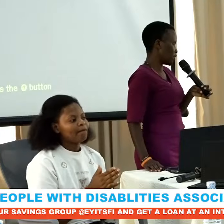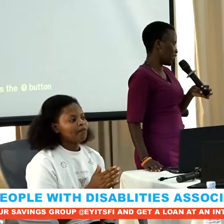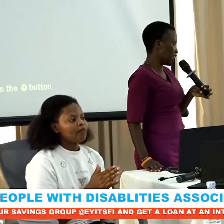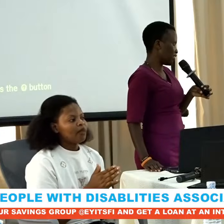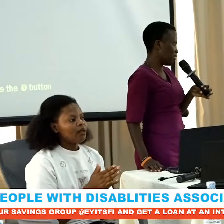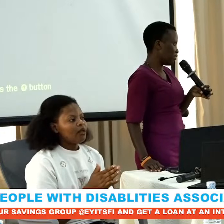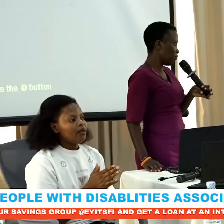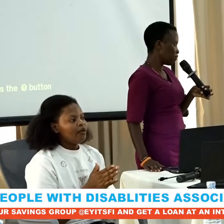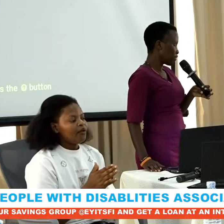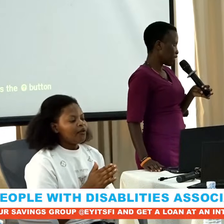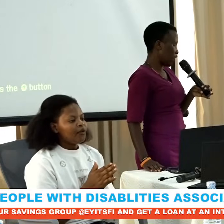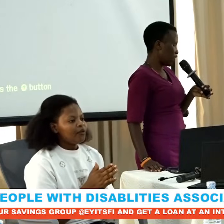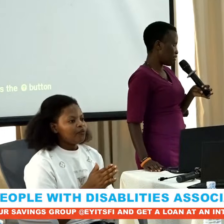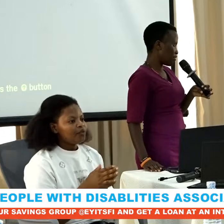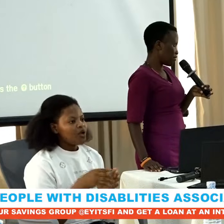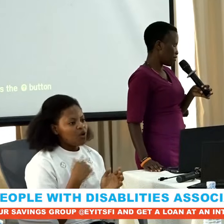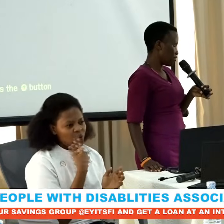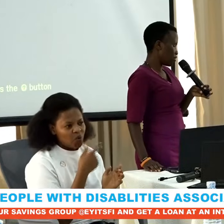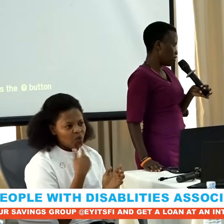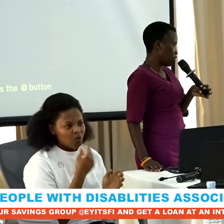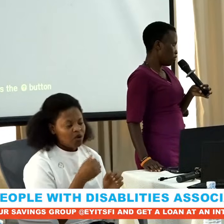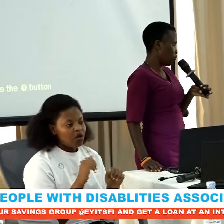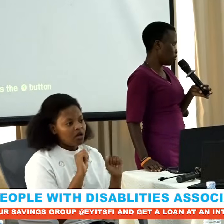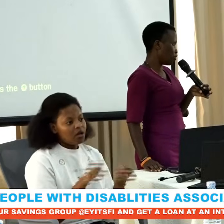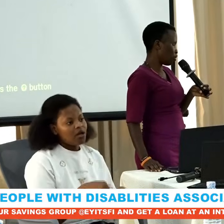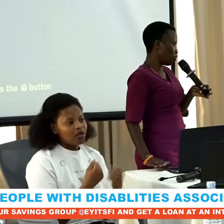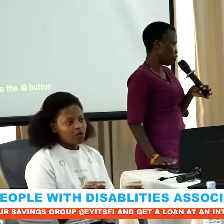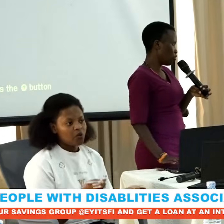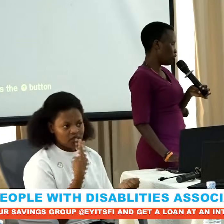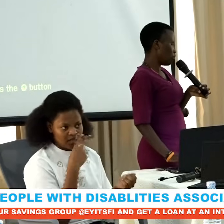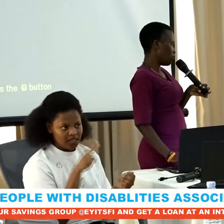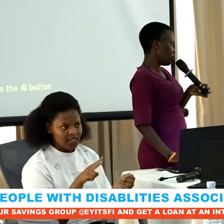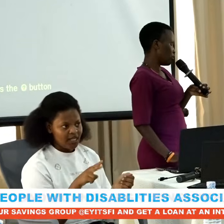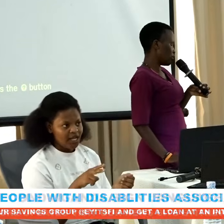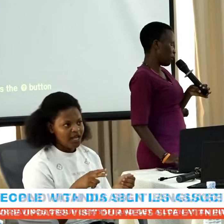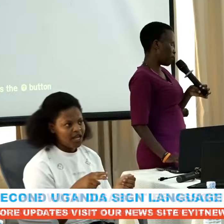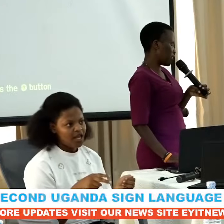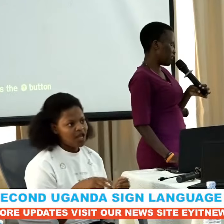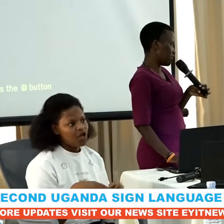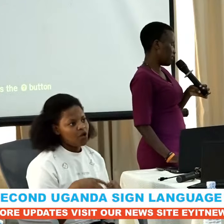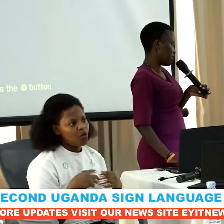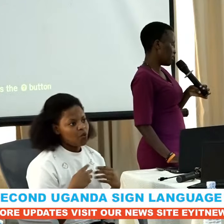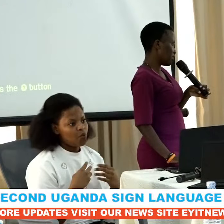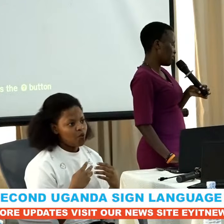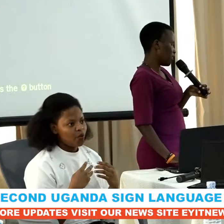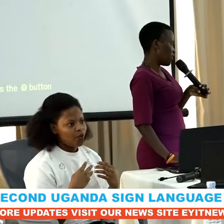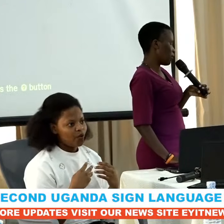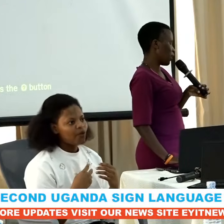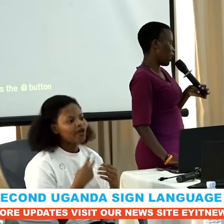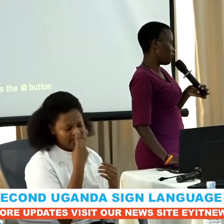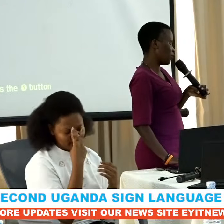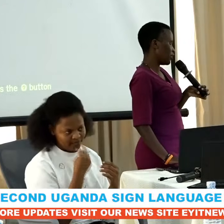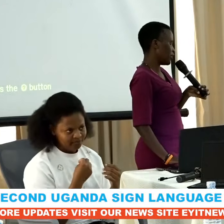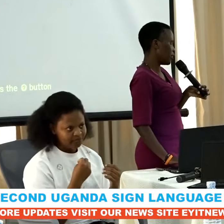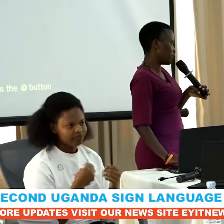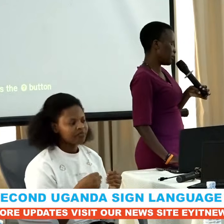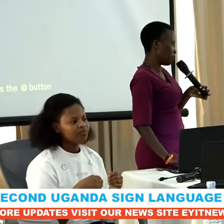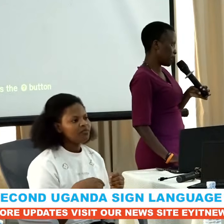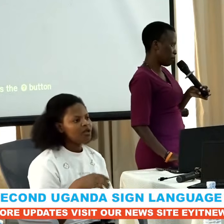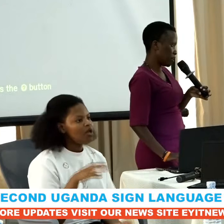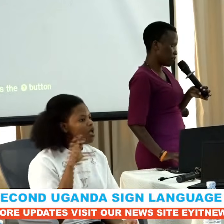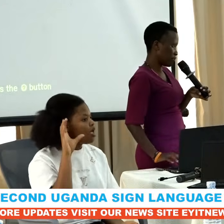is regarded as visual disability. Then we have